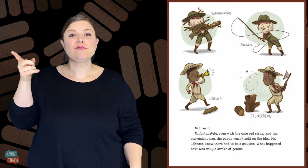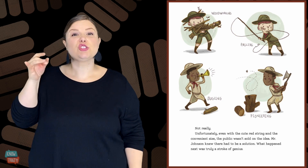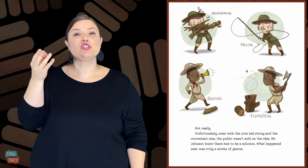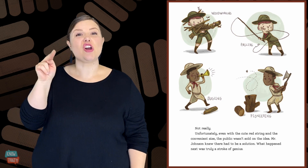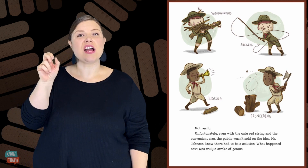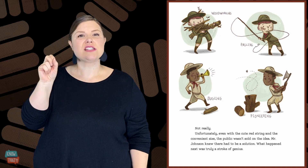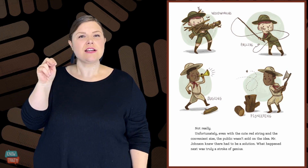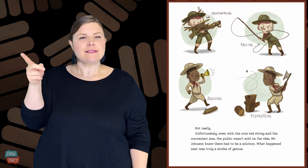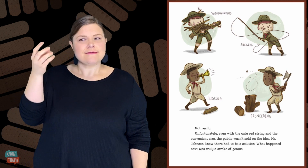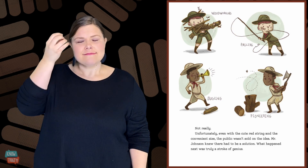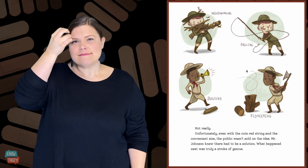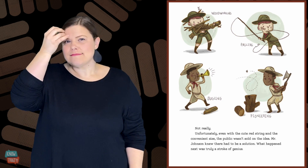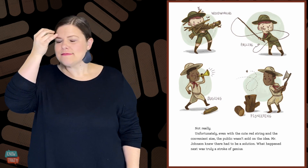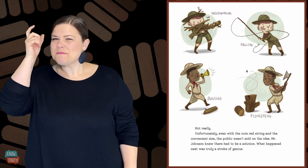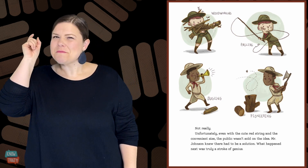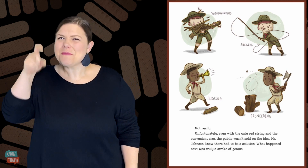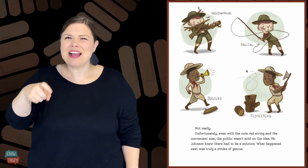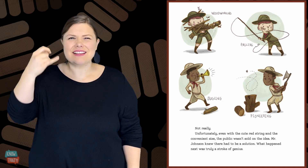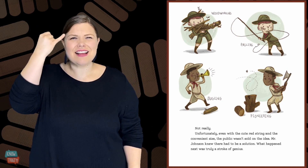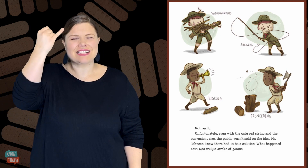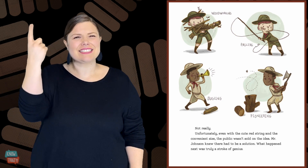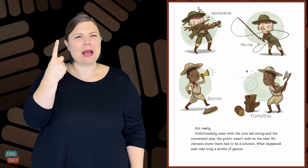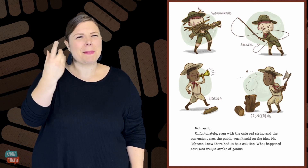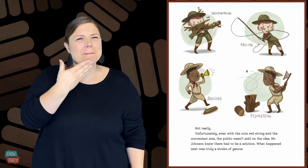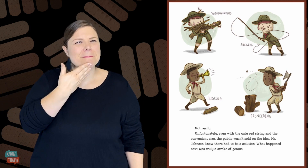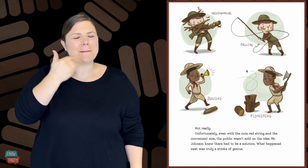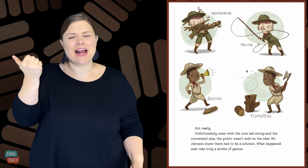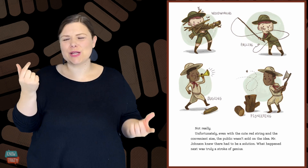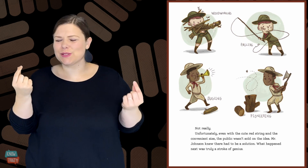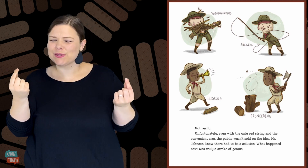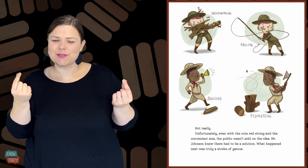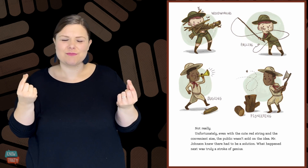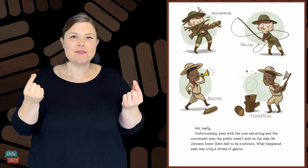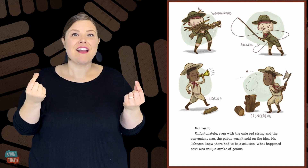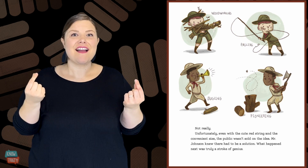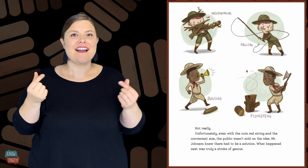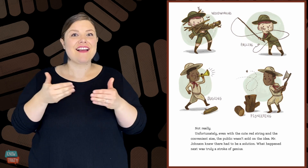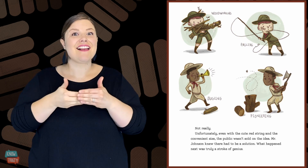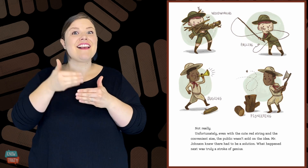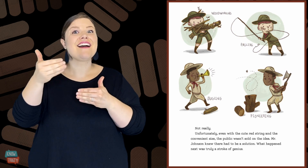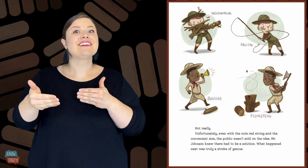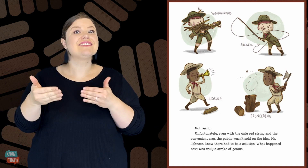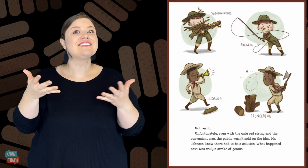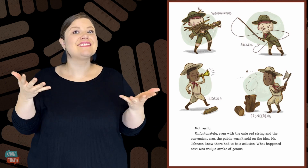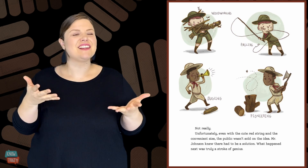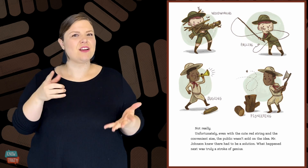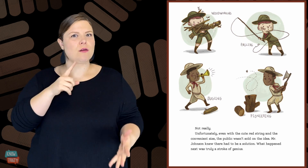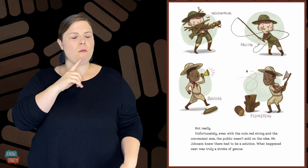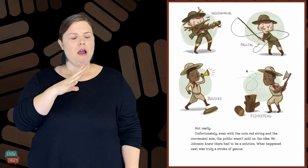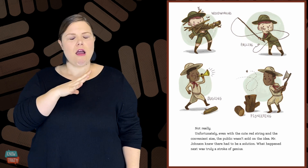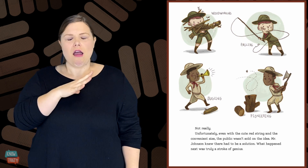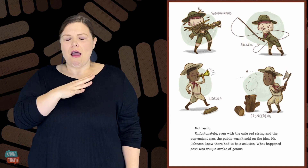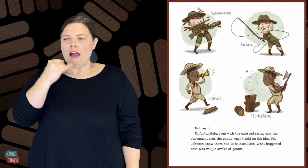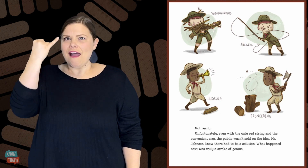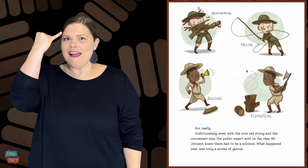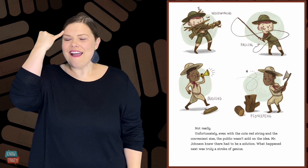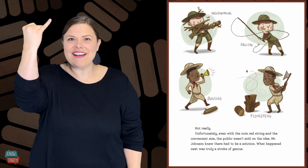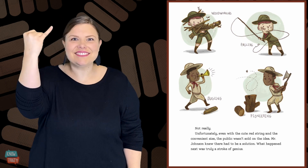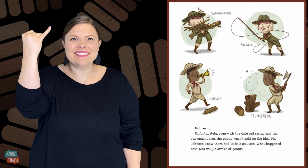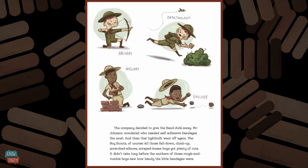Mr. Johnson knew there had to be a solution. But what happened next was truly a stroke of